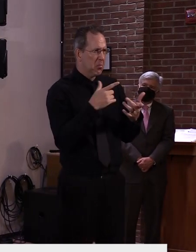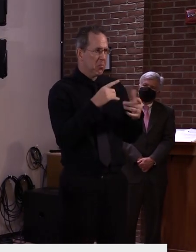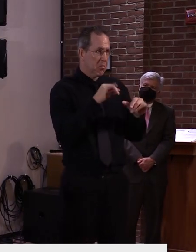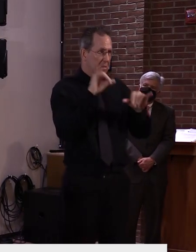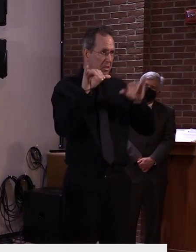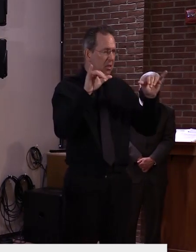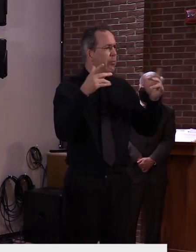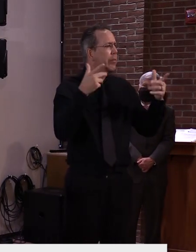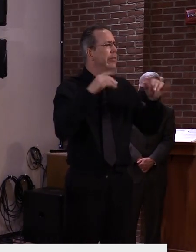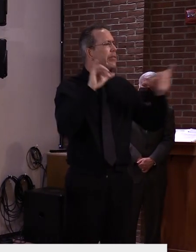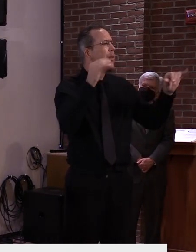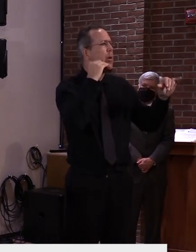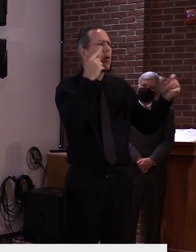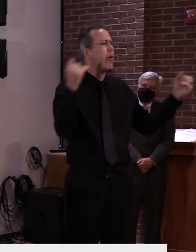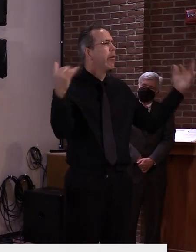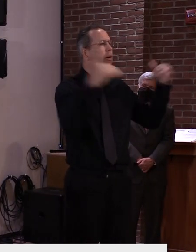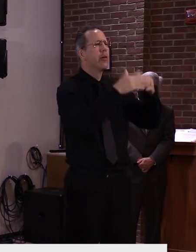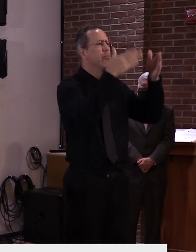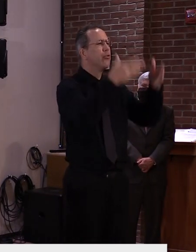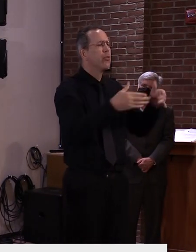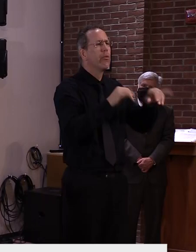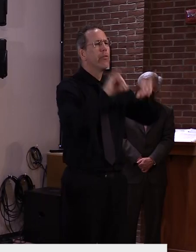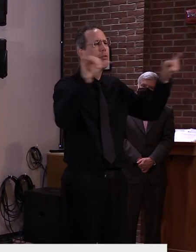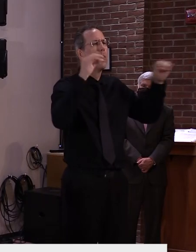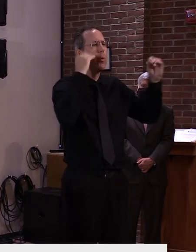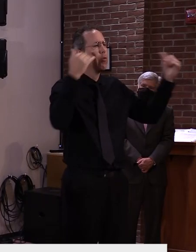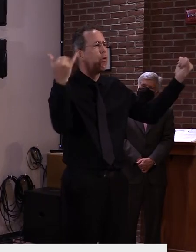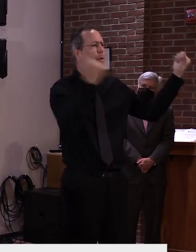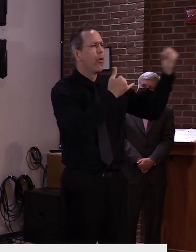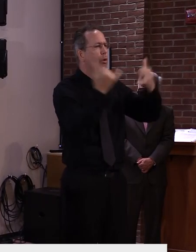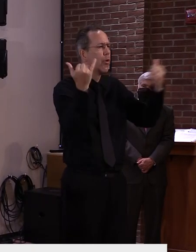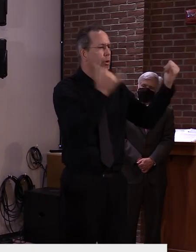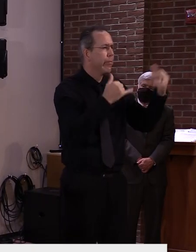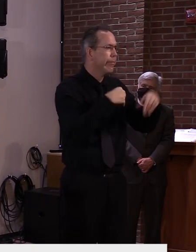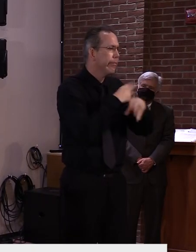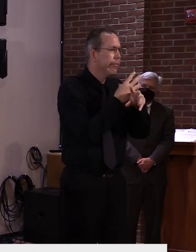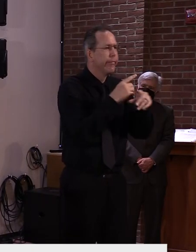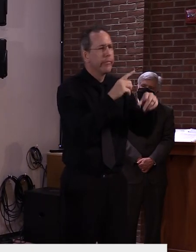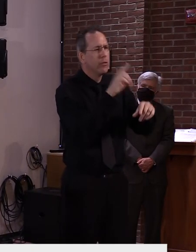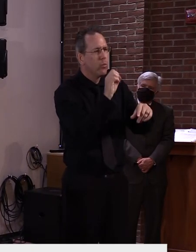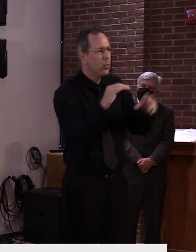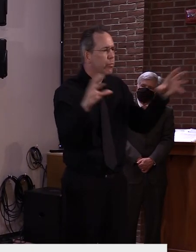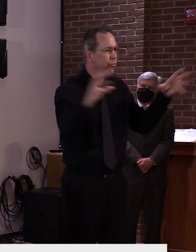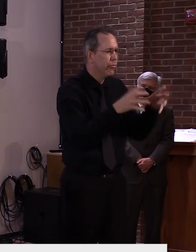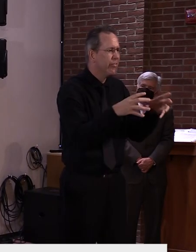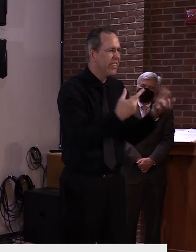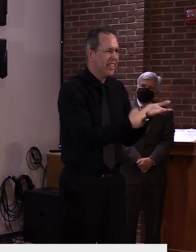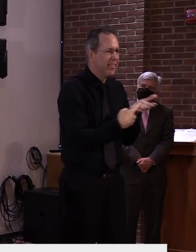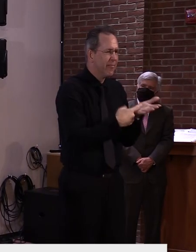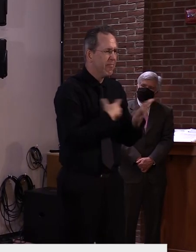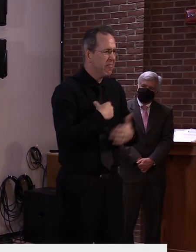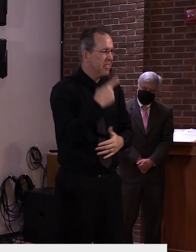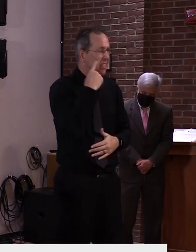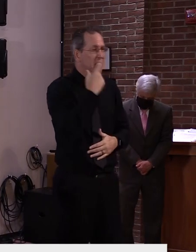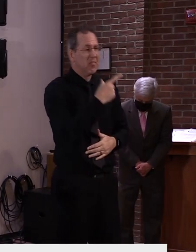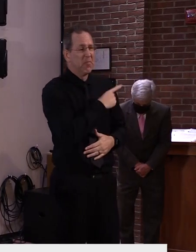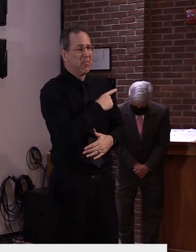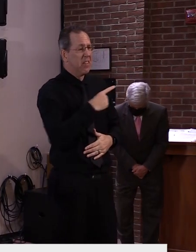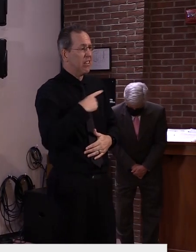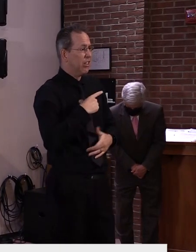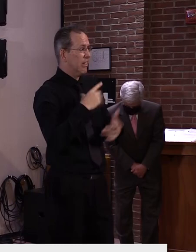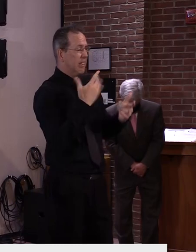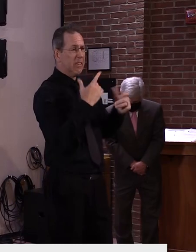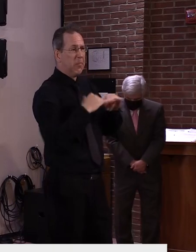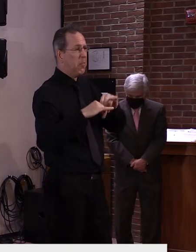remotely meeting. But I don't know about the, I think they're in the same position we all are in